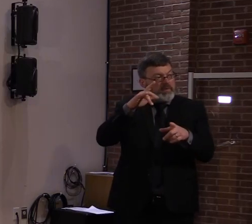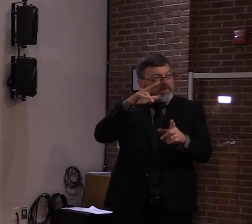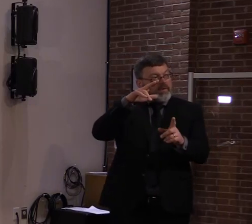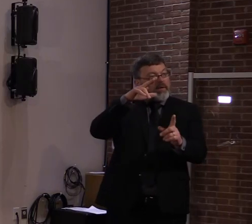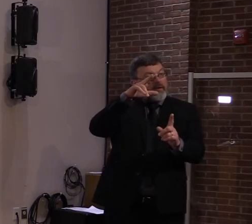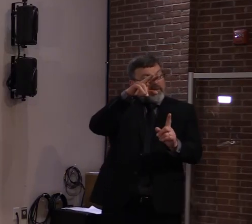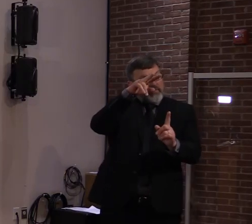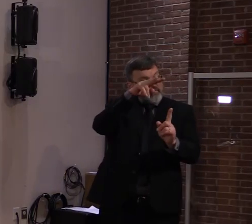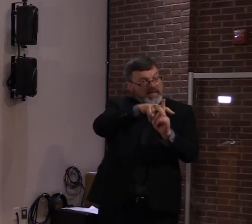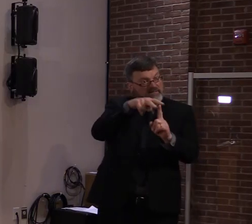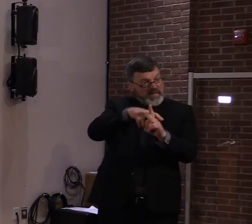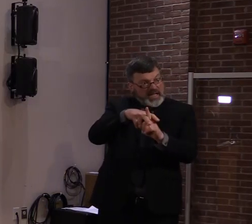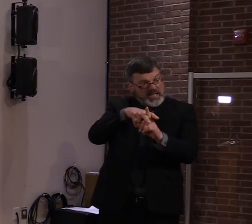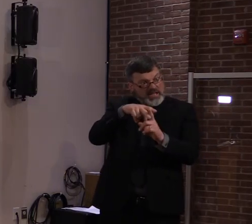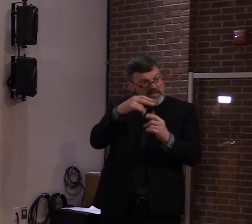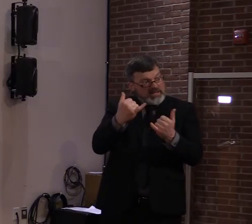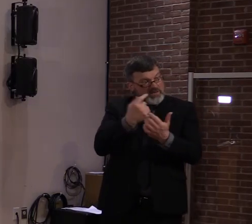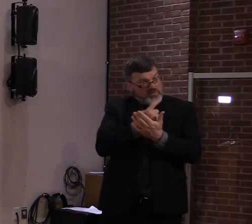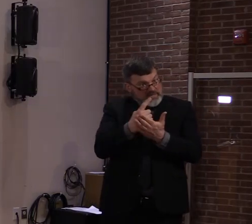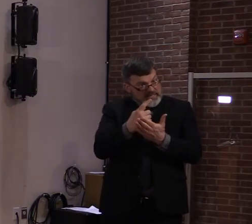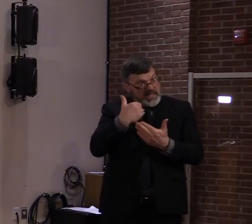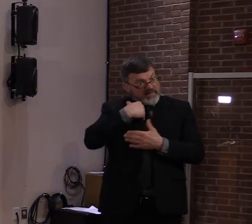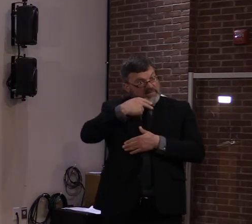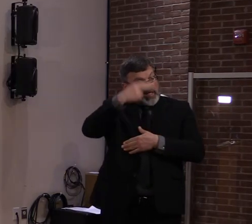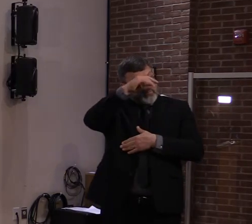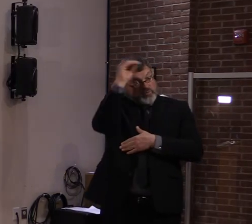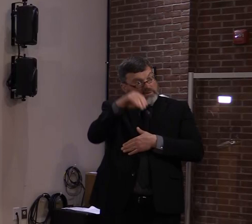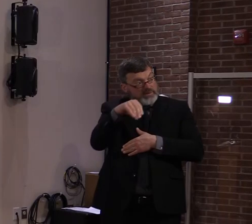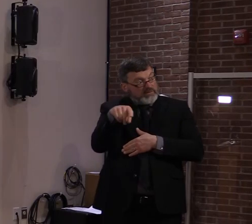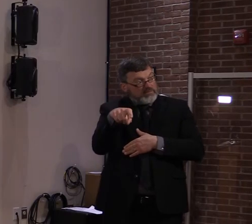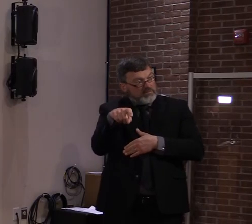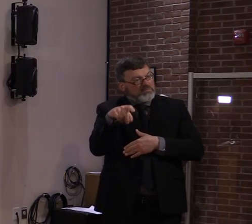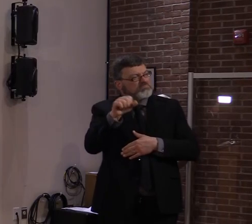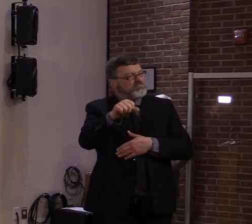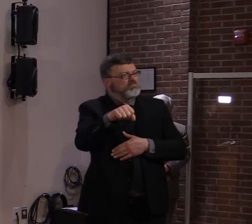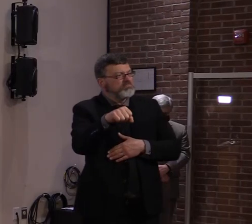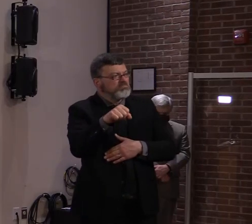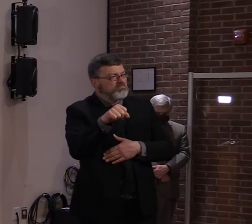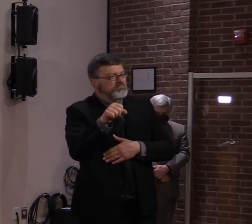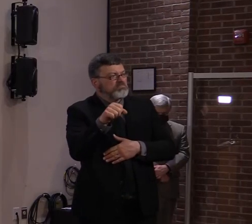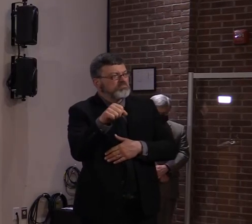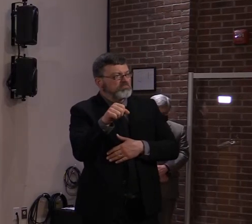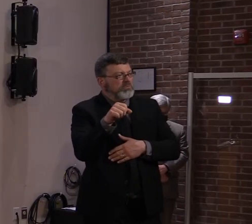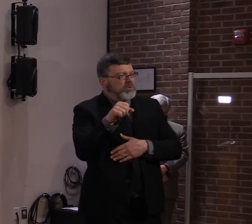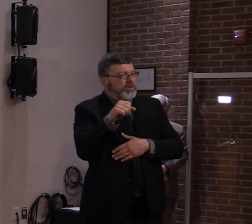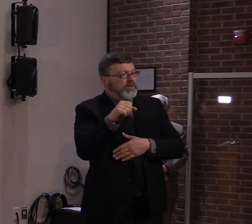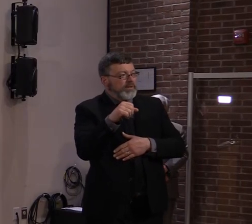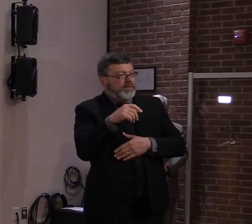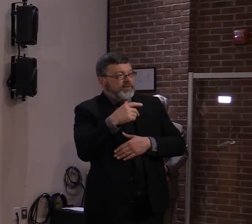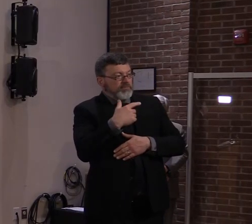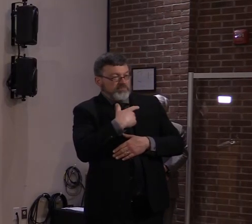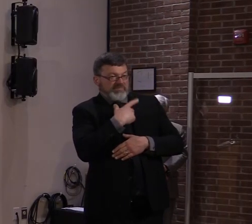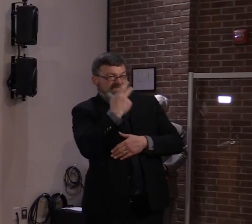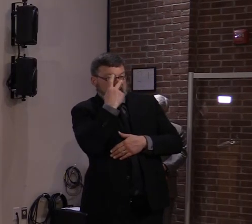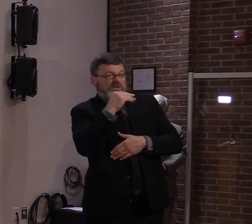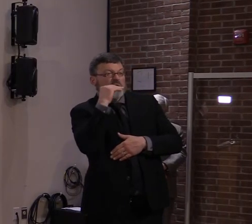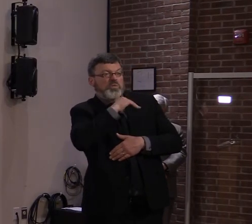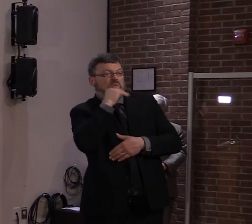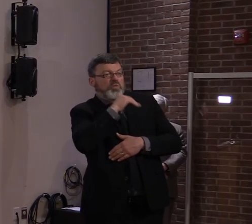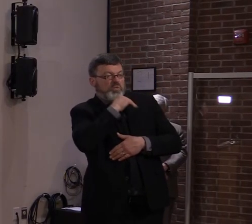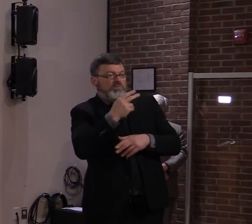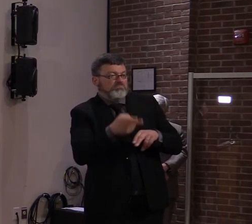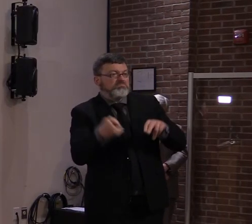And so, the number of fraud reports that have been submitted has gone up over the recent weeks. If individuals do